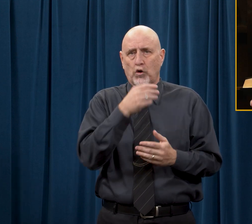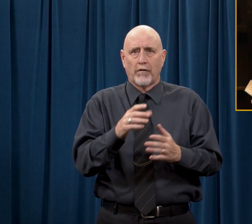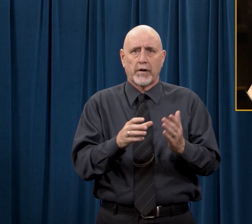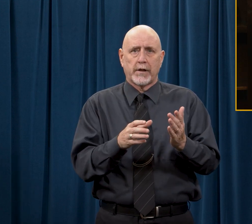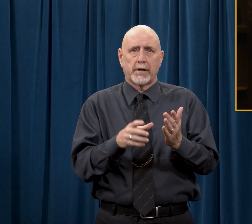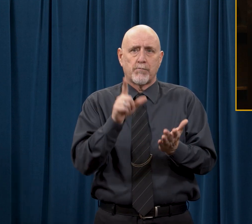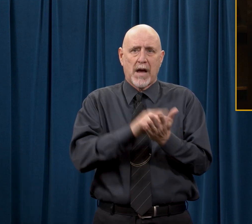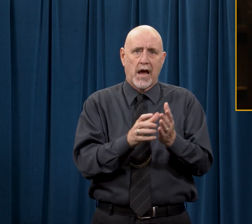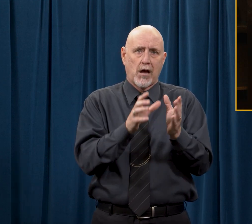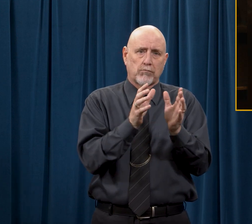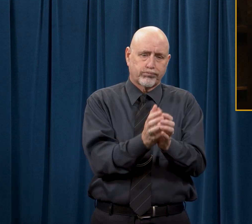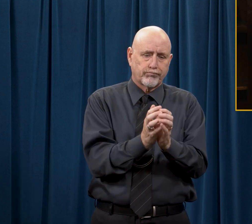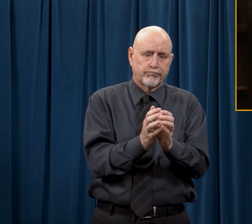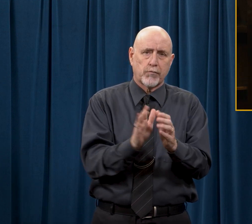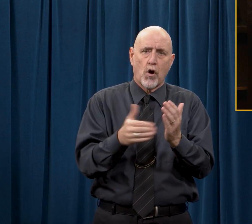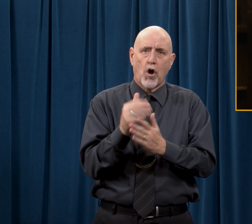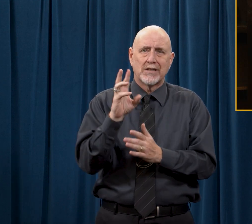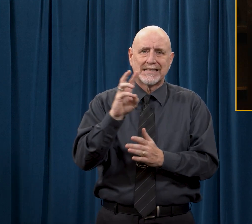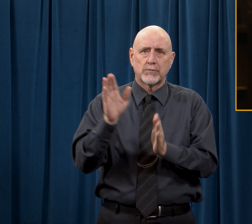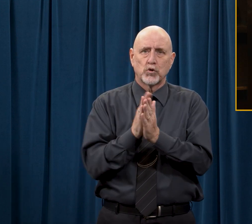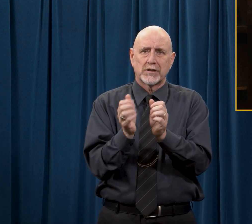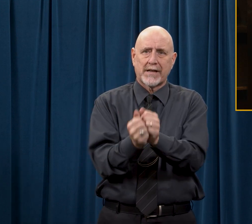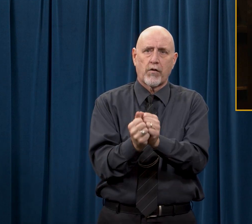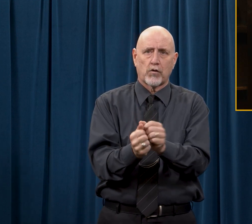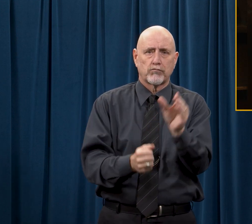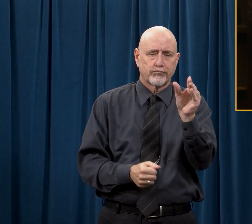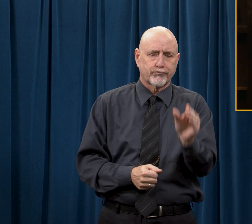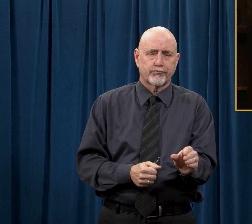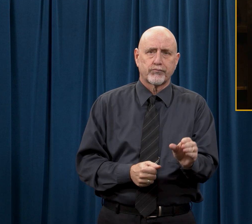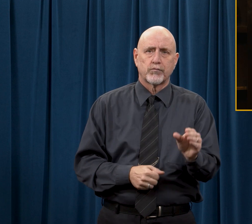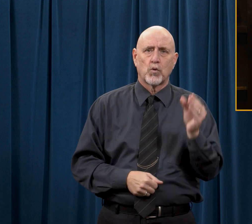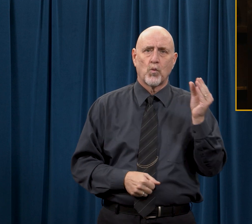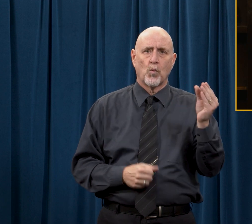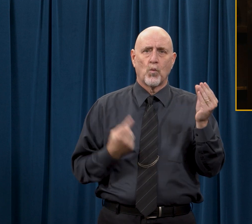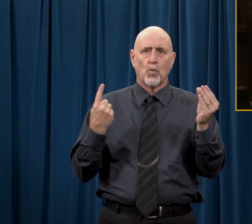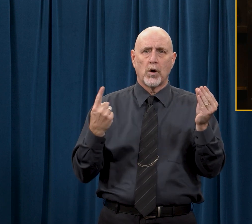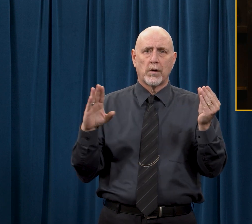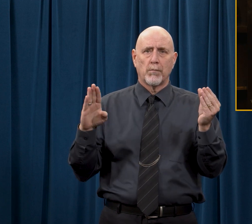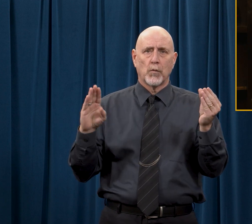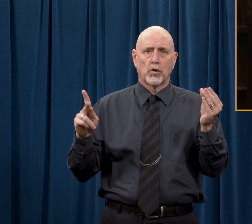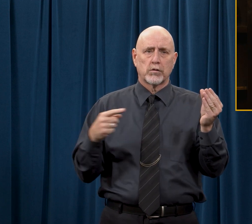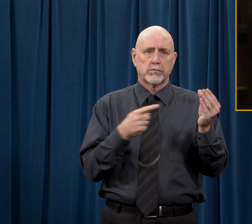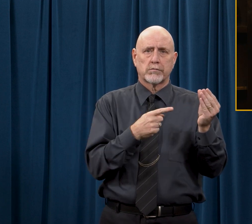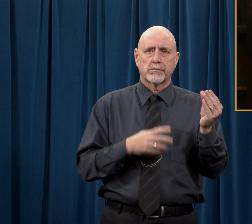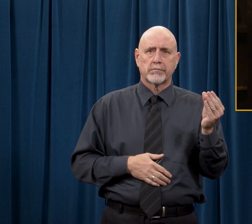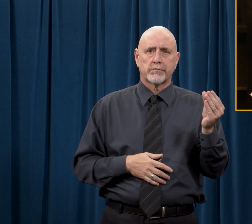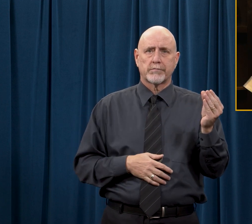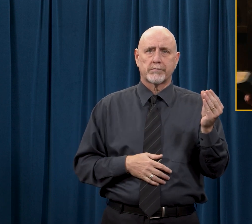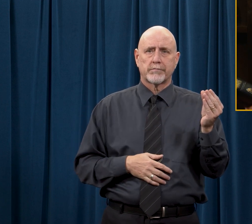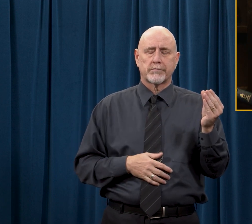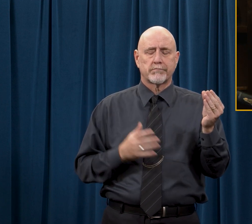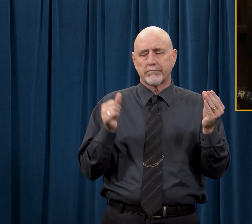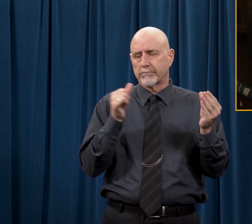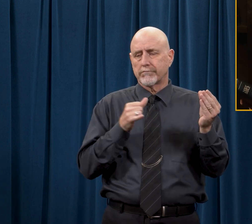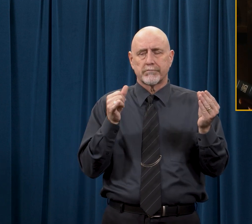so beautifully bound, all 66 books together in one volume